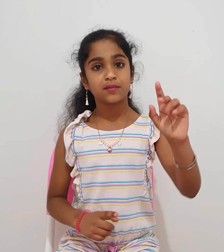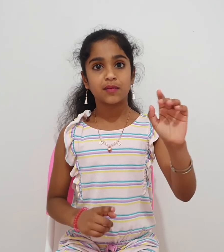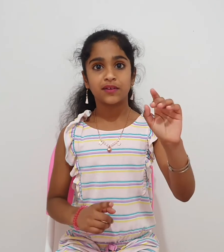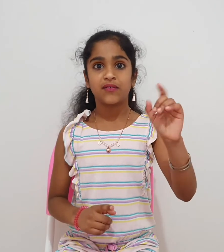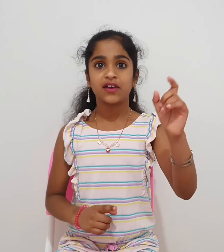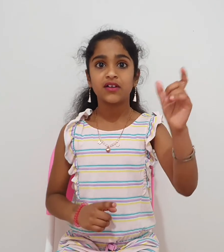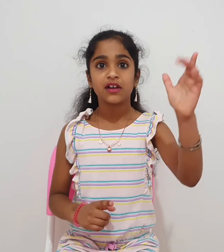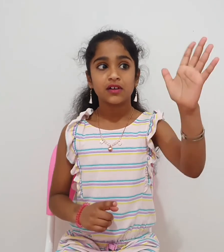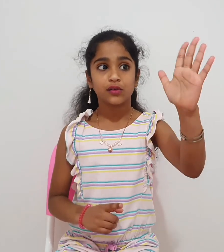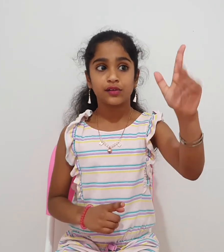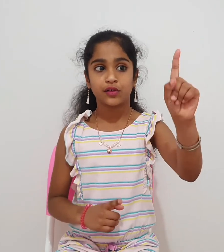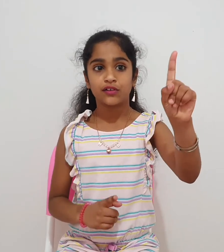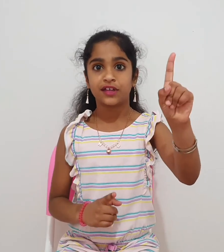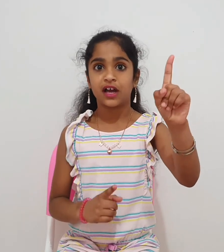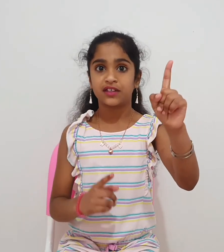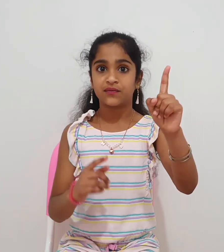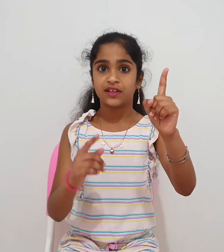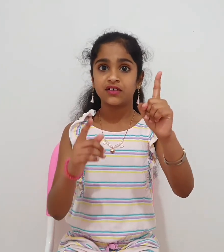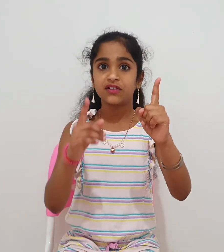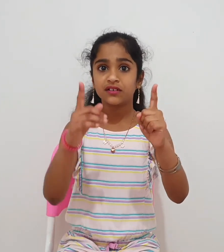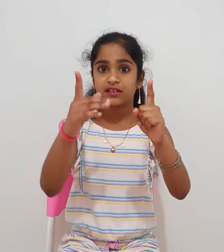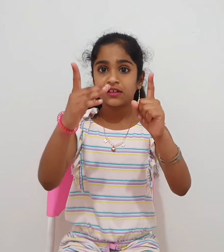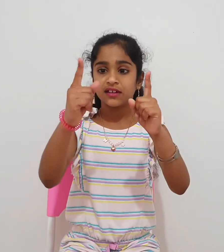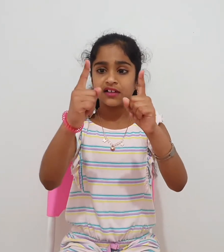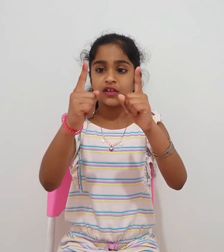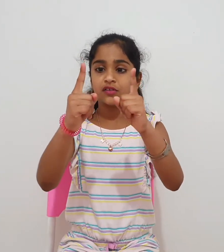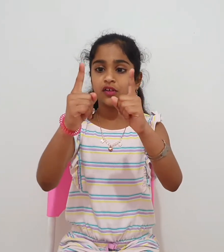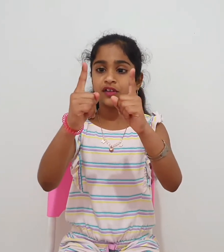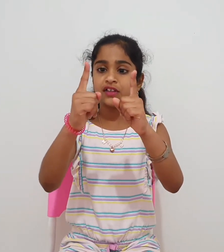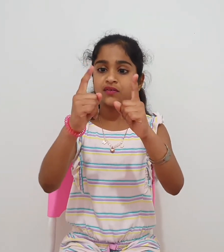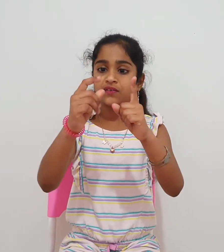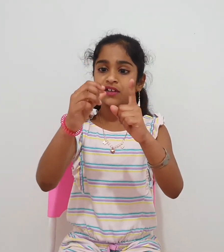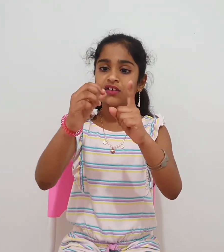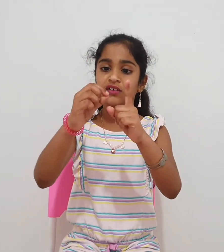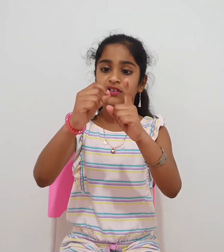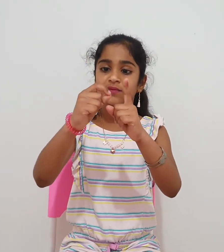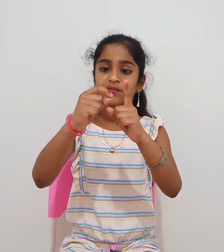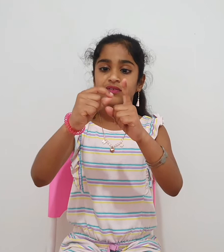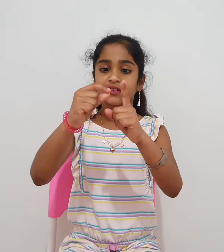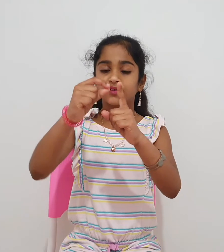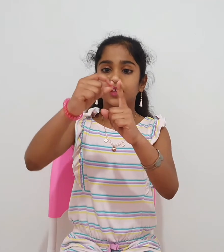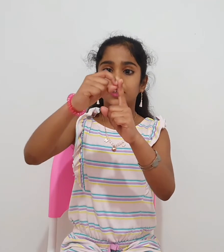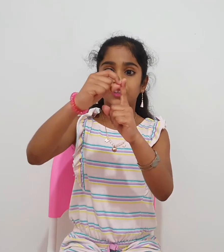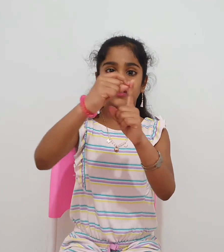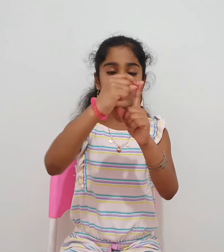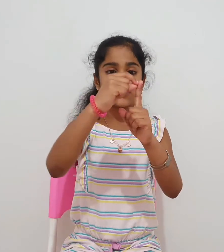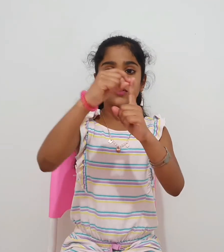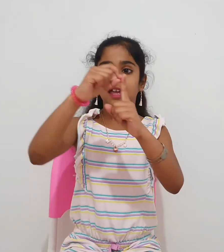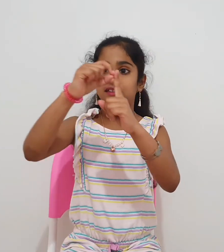mummy finger close all the other fingers close all the other fingers and then just do this.